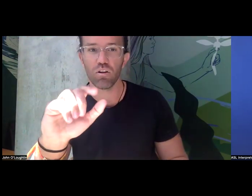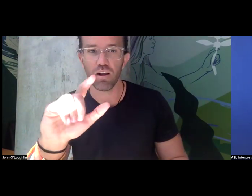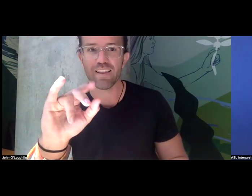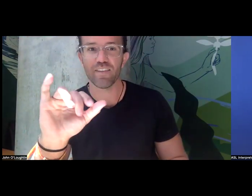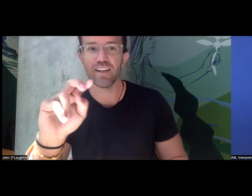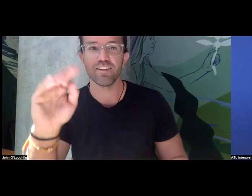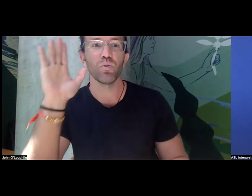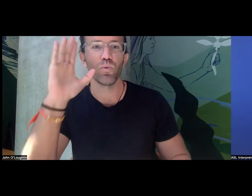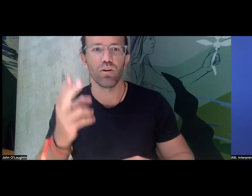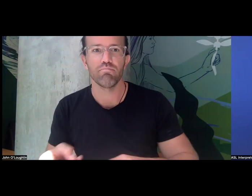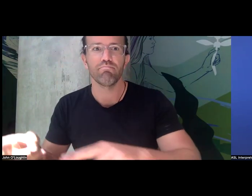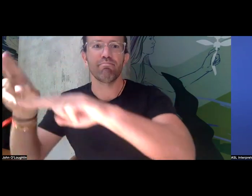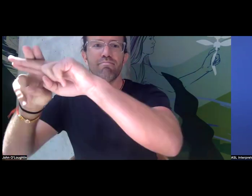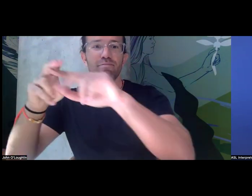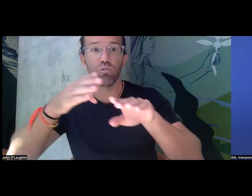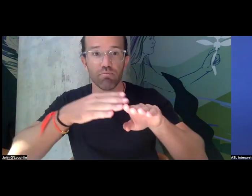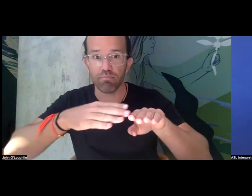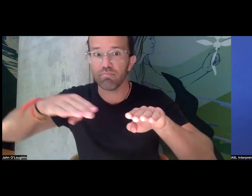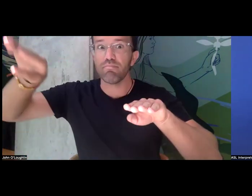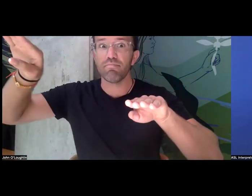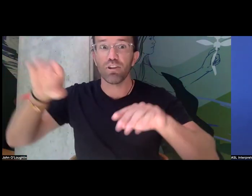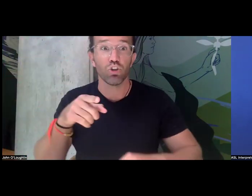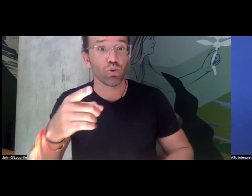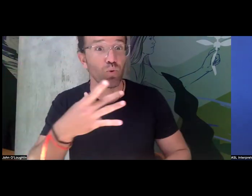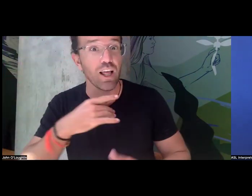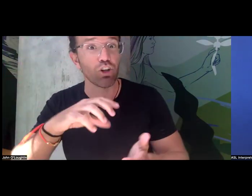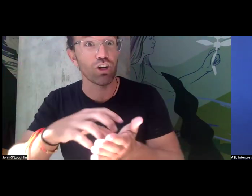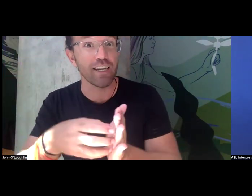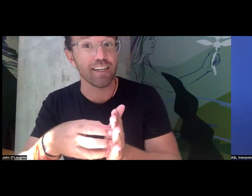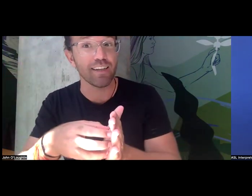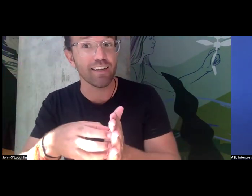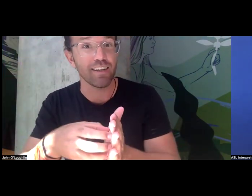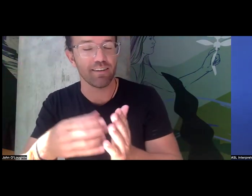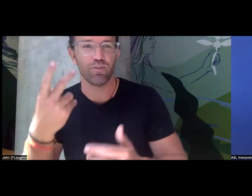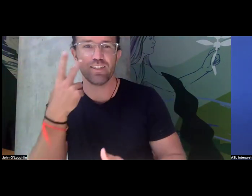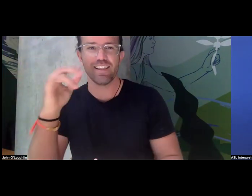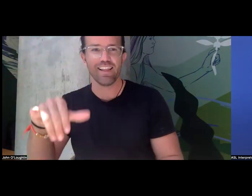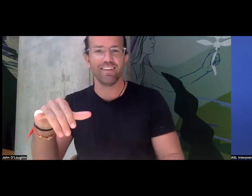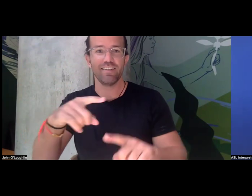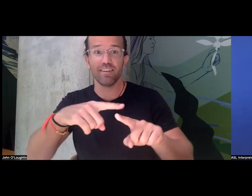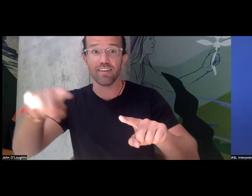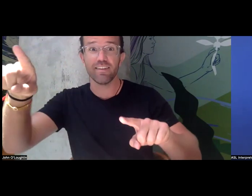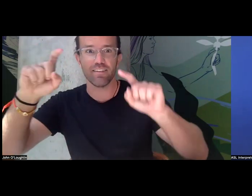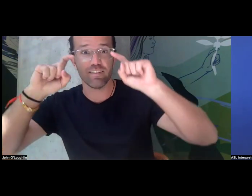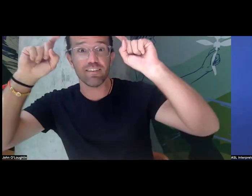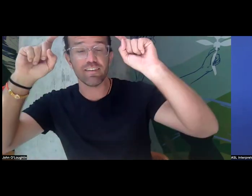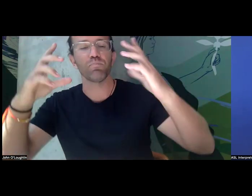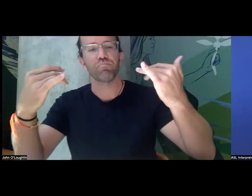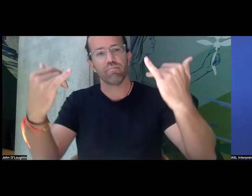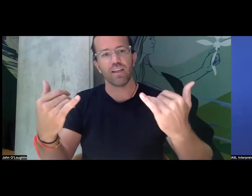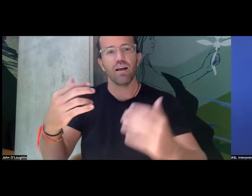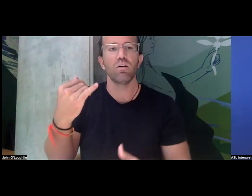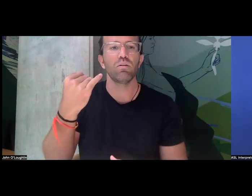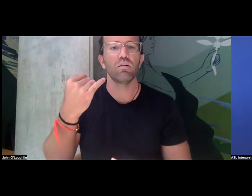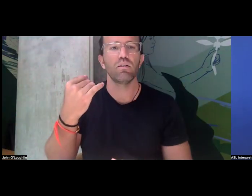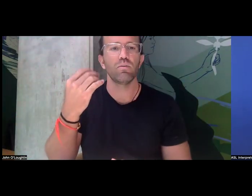your voice, your intonation would go up. Do you like cookies? You see how the intonation goes up and my